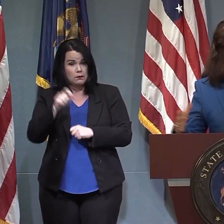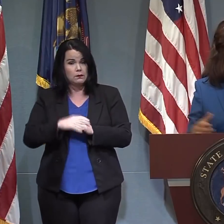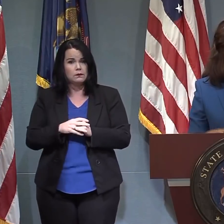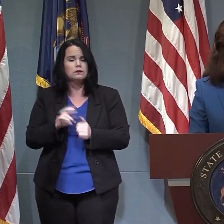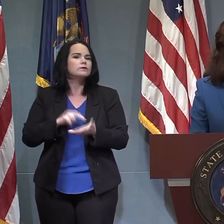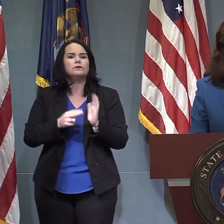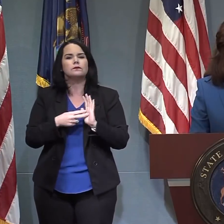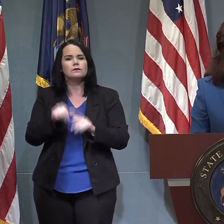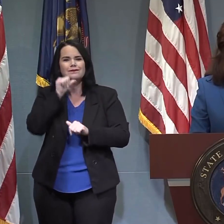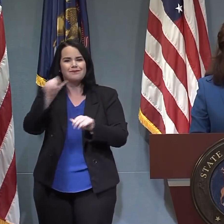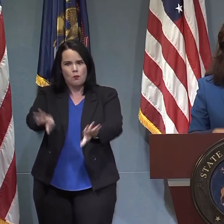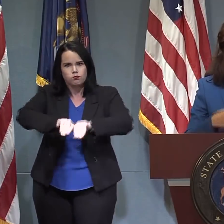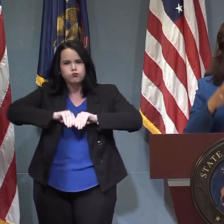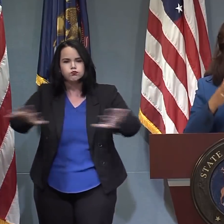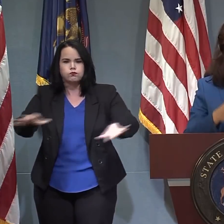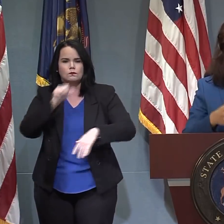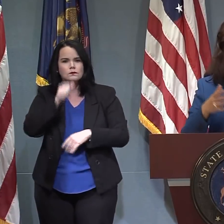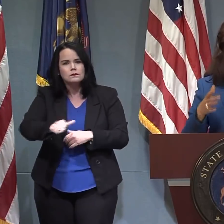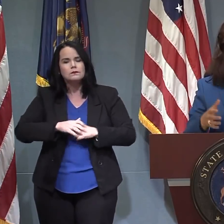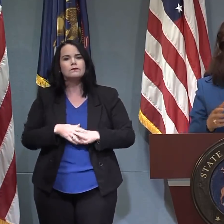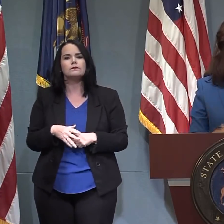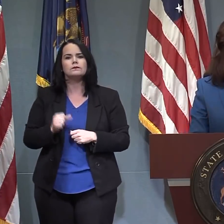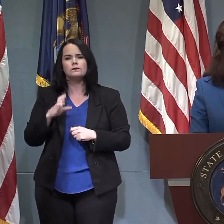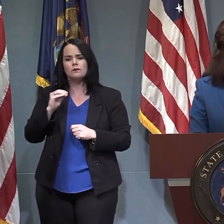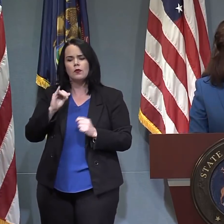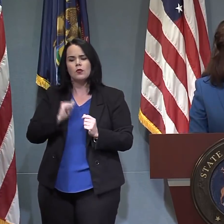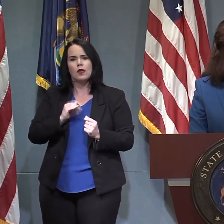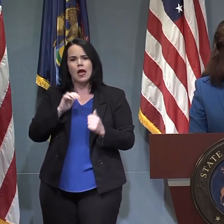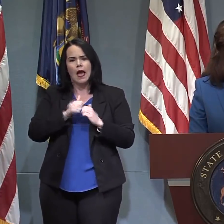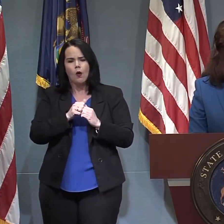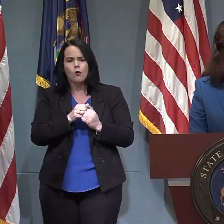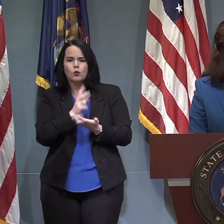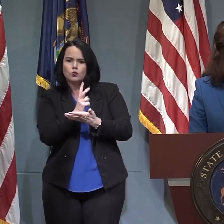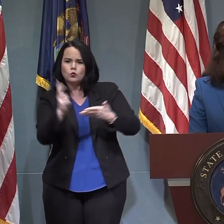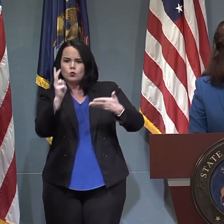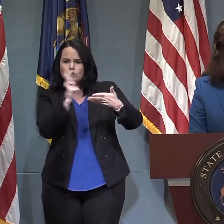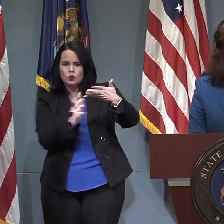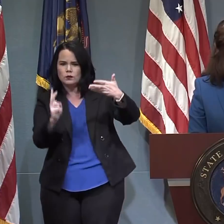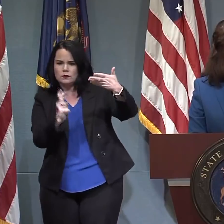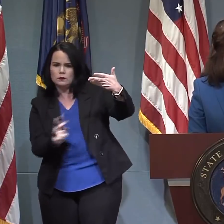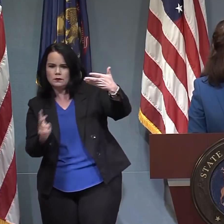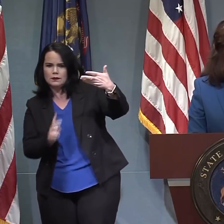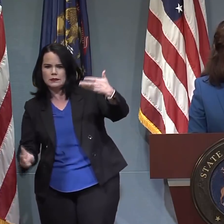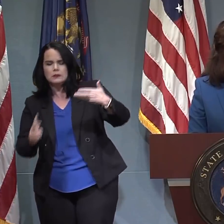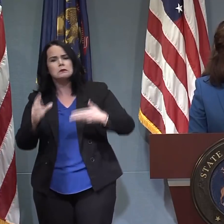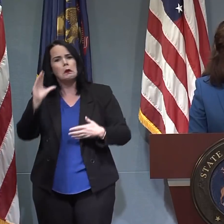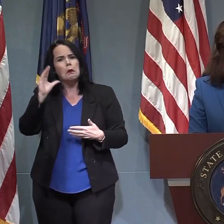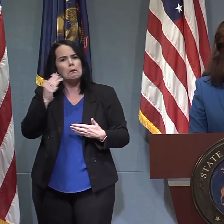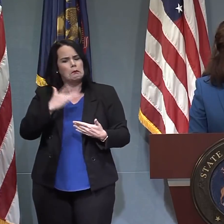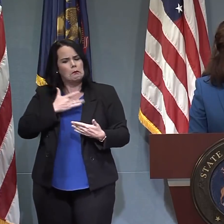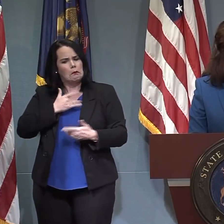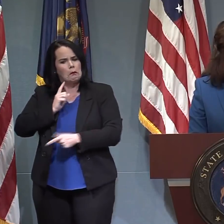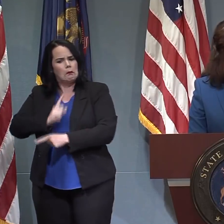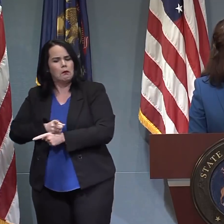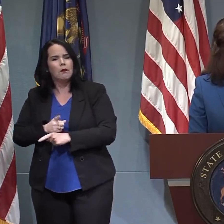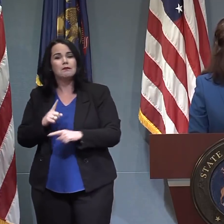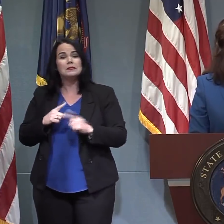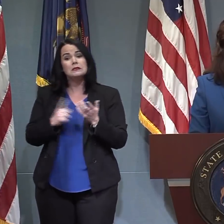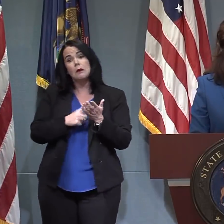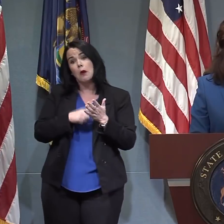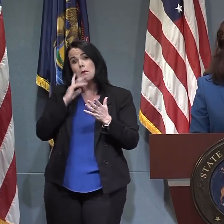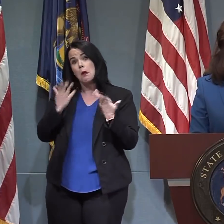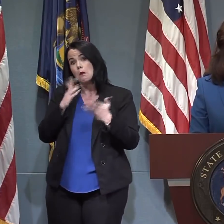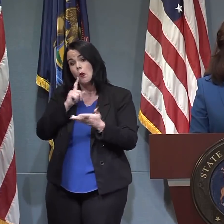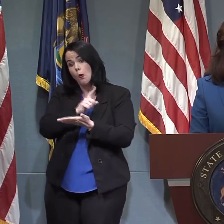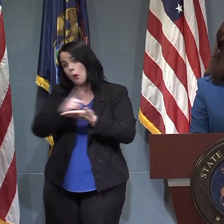mass community spread? And so the cadence of a couple of weeks is about right, but we recognize there may be instances where we move a little